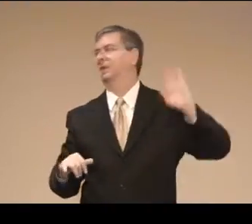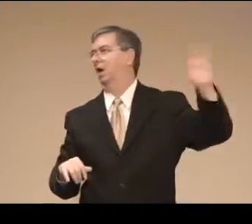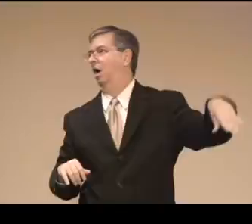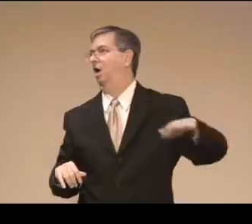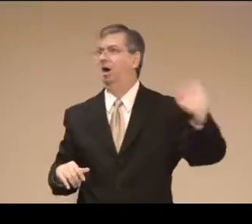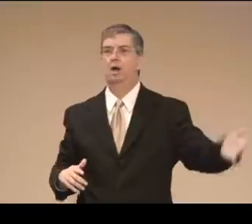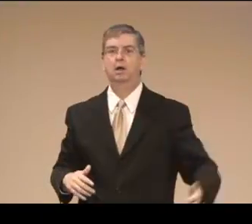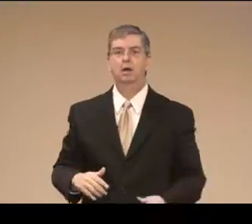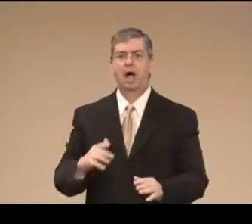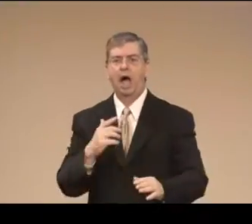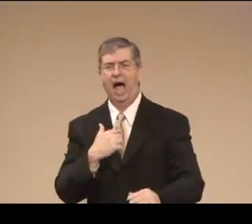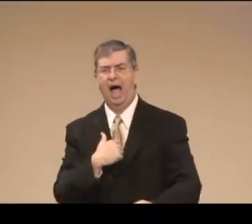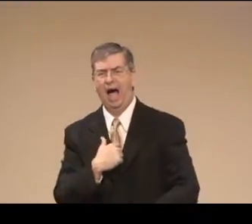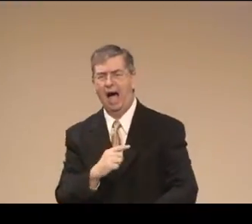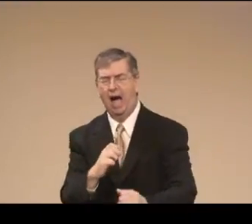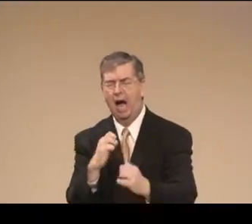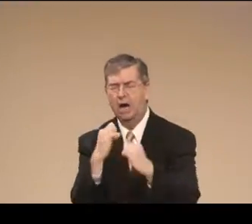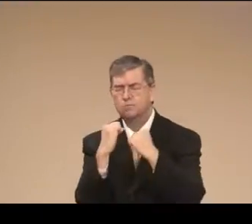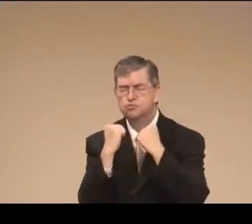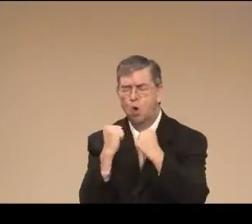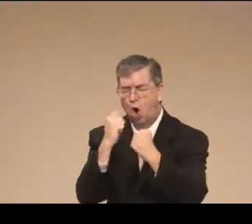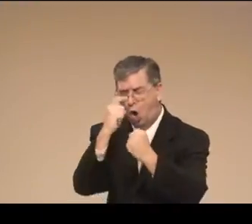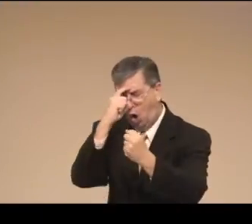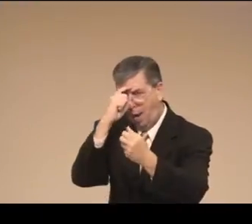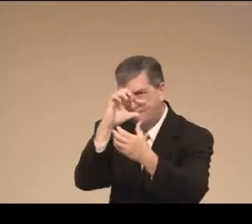But there have been artifacts that have been found, and people still doubt.